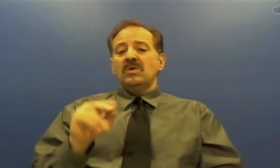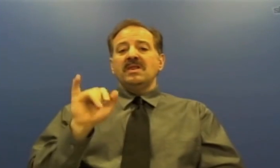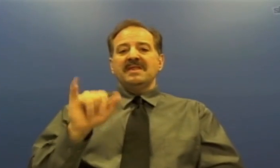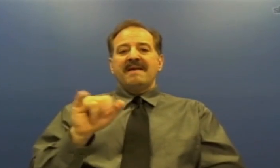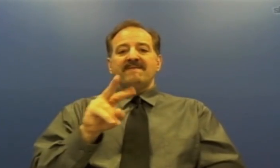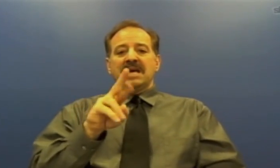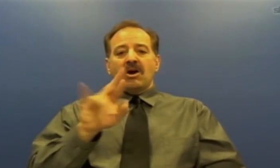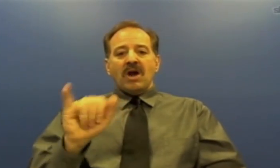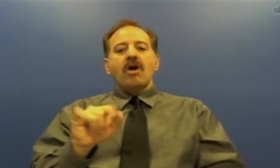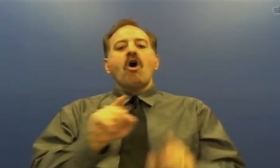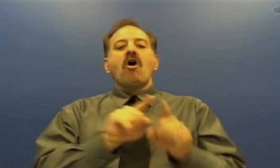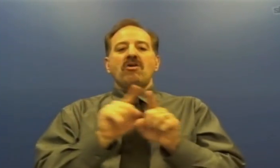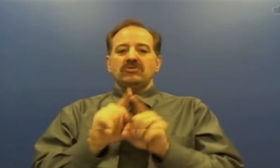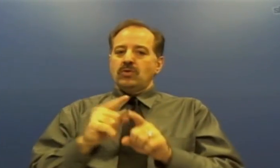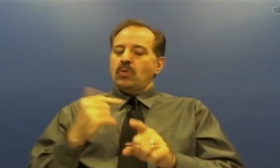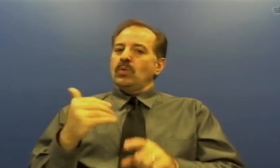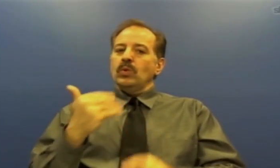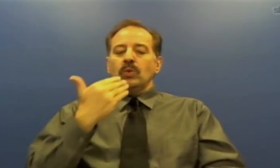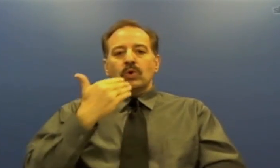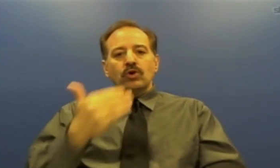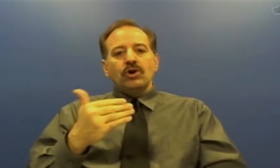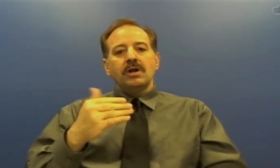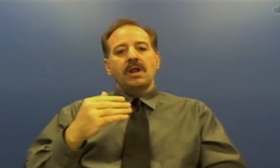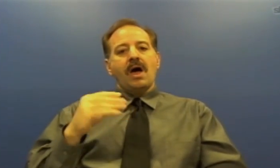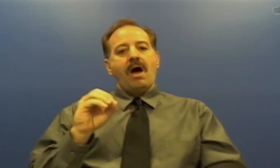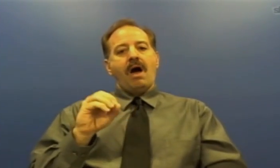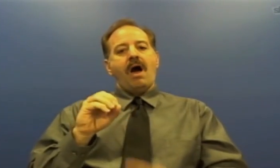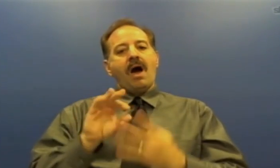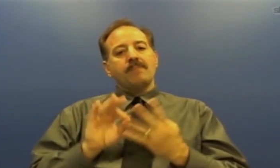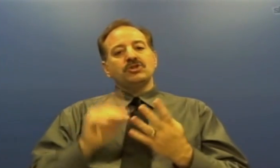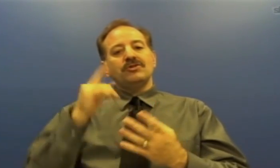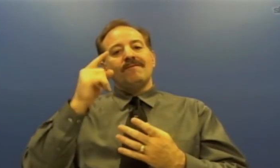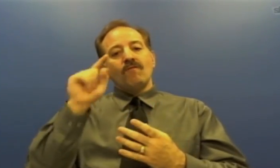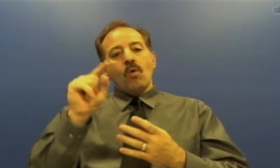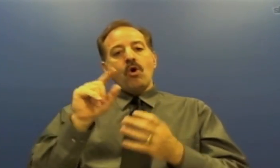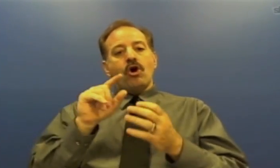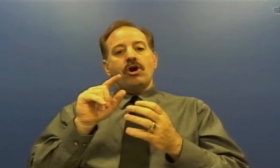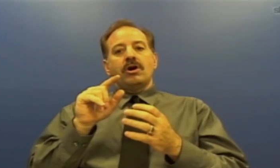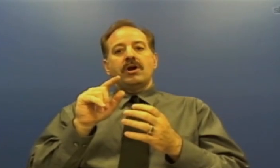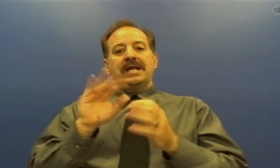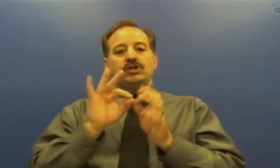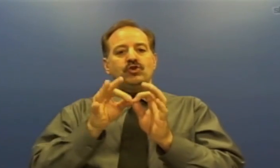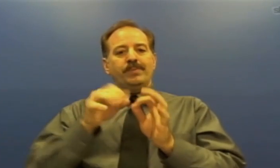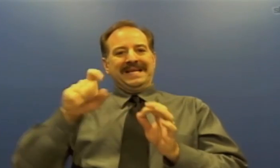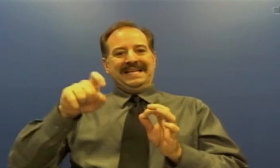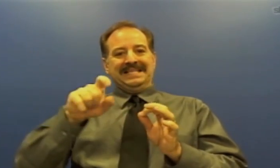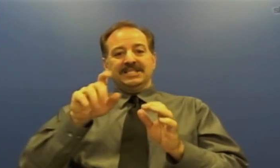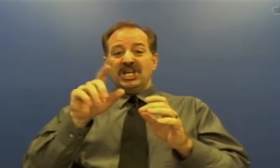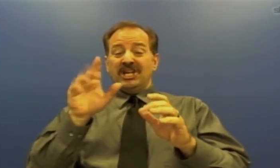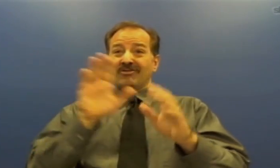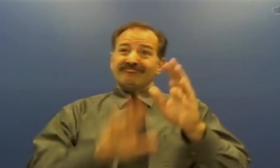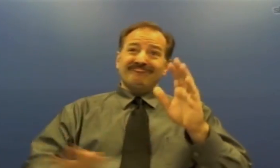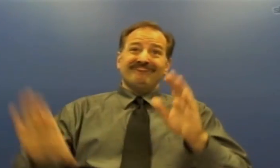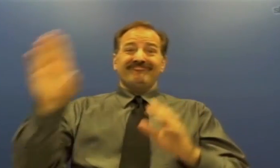What we found here in Minnesota is that VRI is also a really good option for interpreters